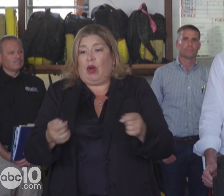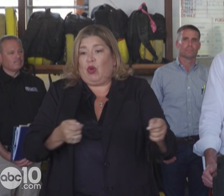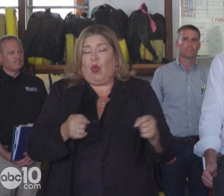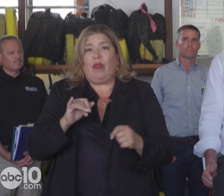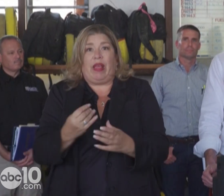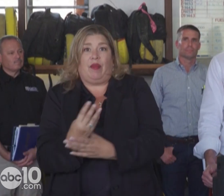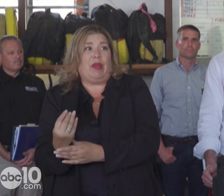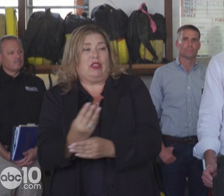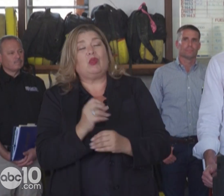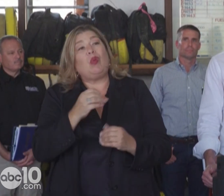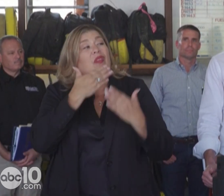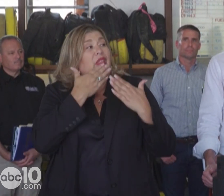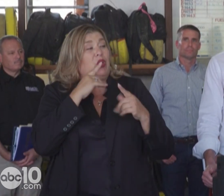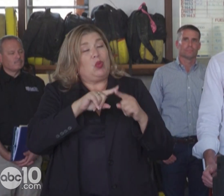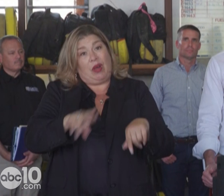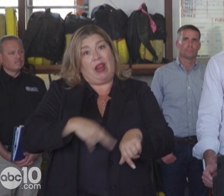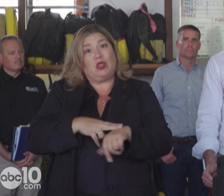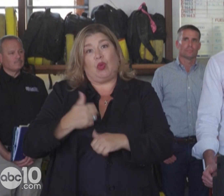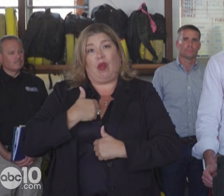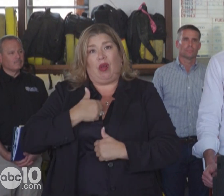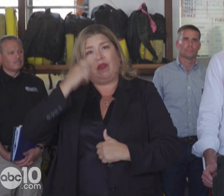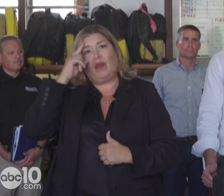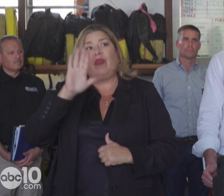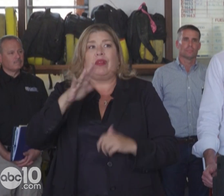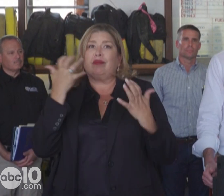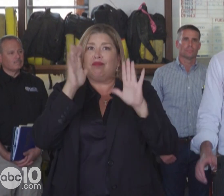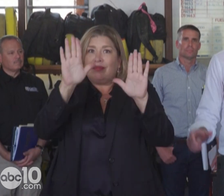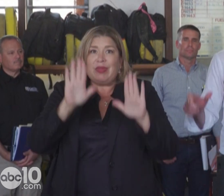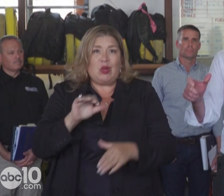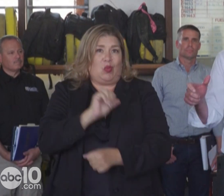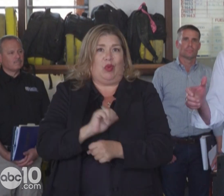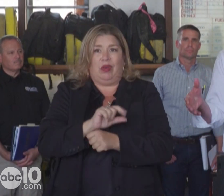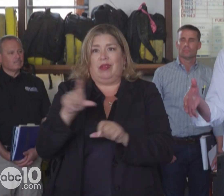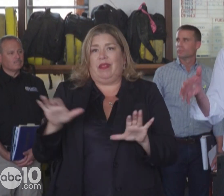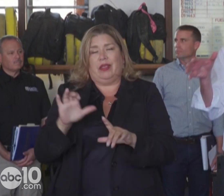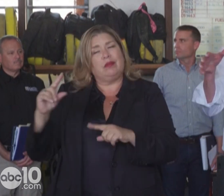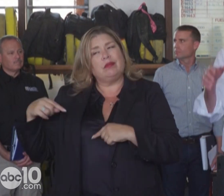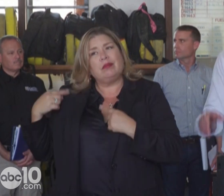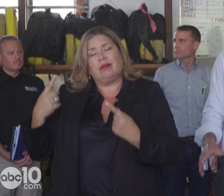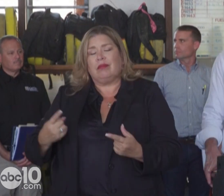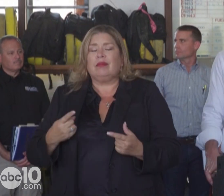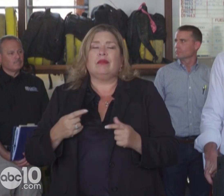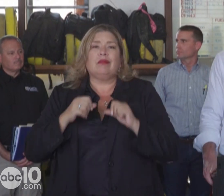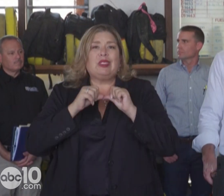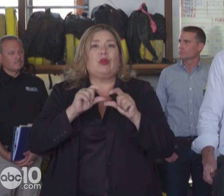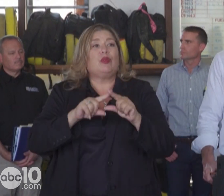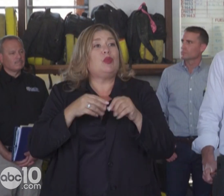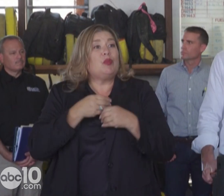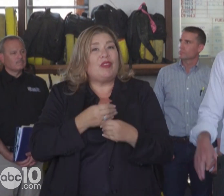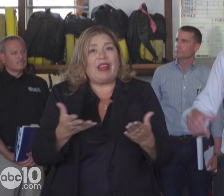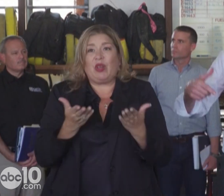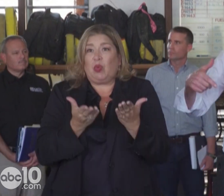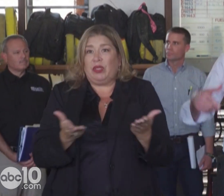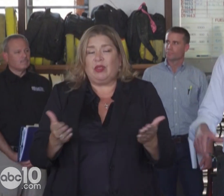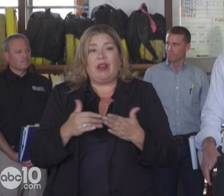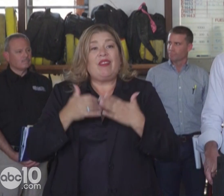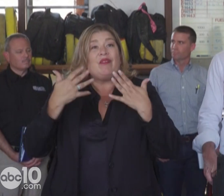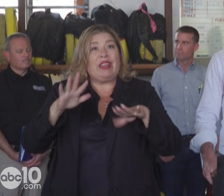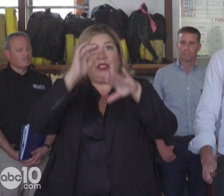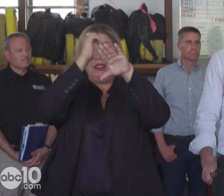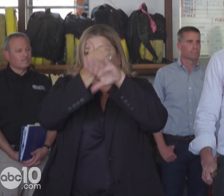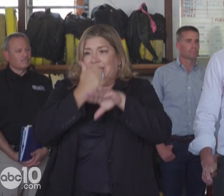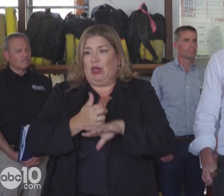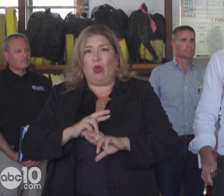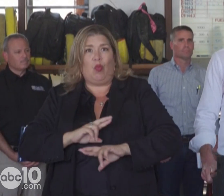by the way, thank you to the National Guard for the extraordinary work they're doing. And they continue to provide resources that are pre-positioned as